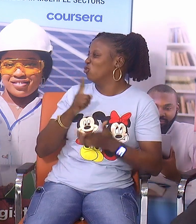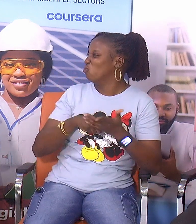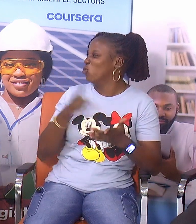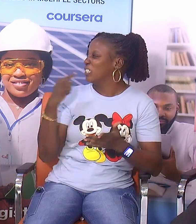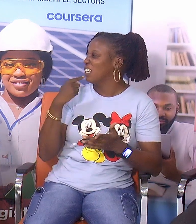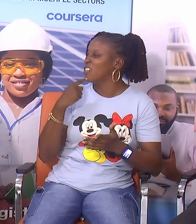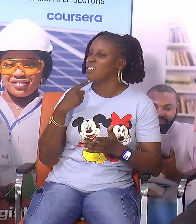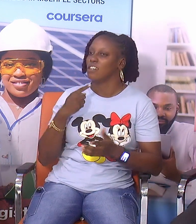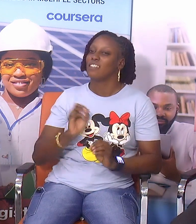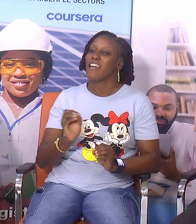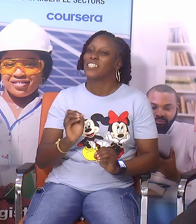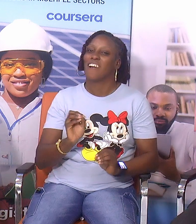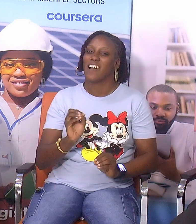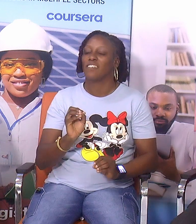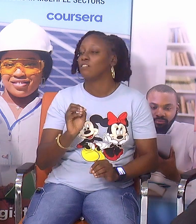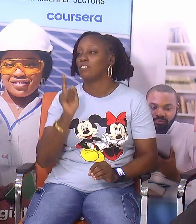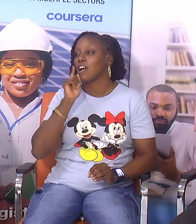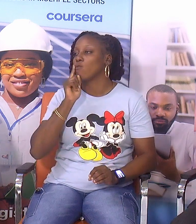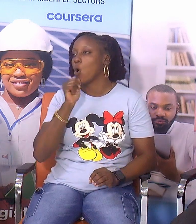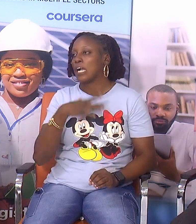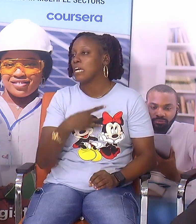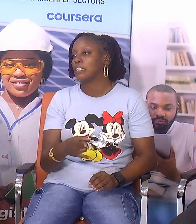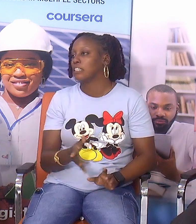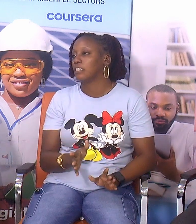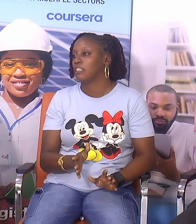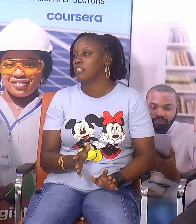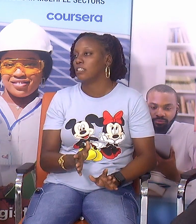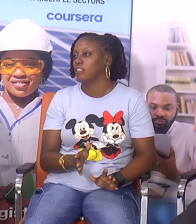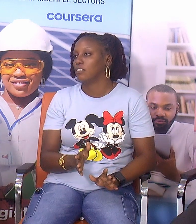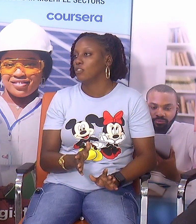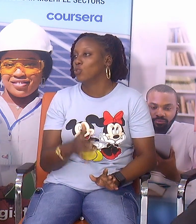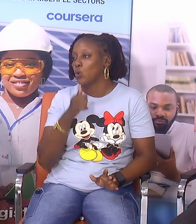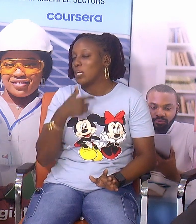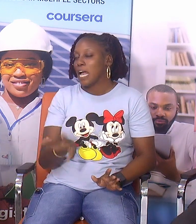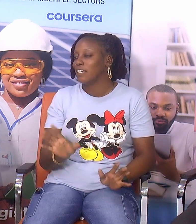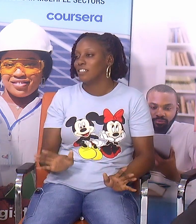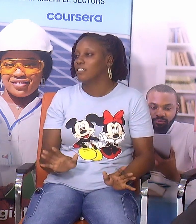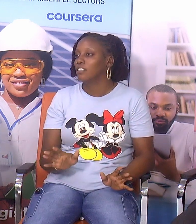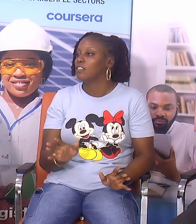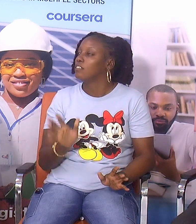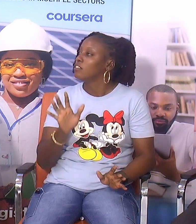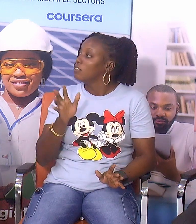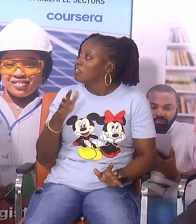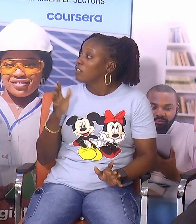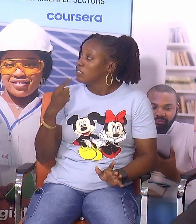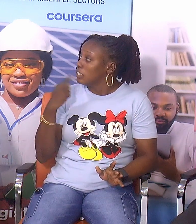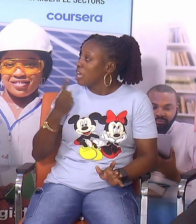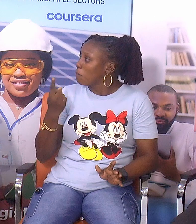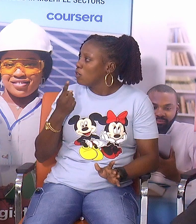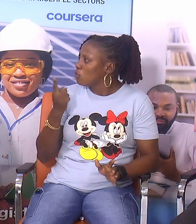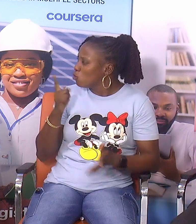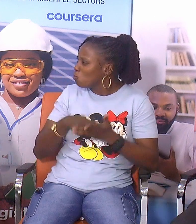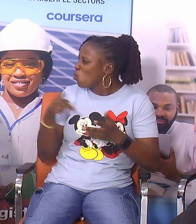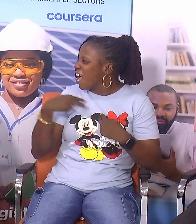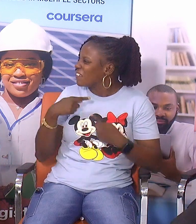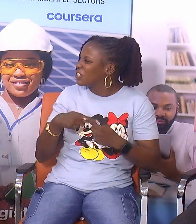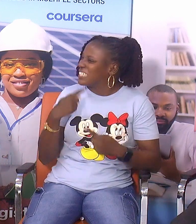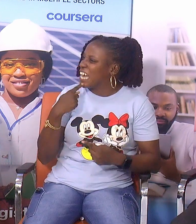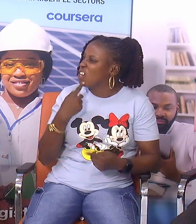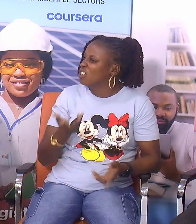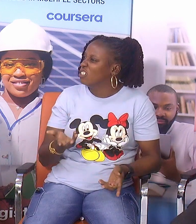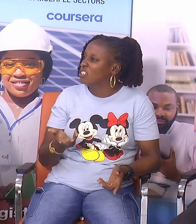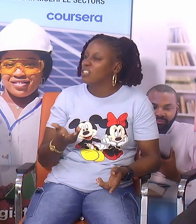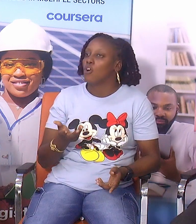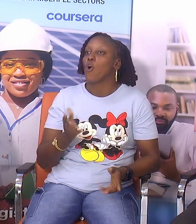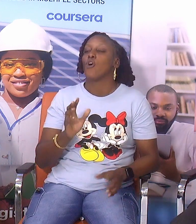things behind our back. I can look back and I say, oh, I'm not saying that, I wasn't saying anything, I don't like that. You're being